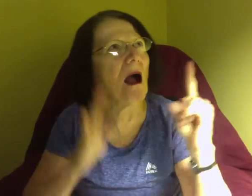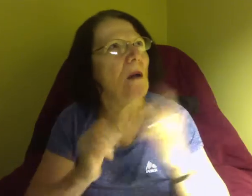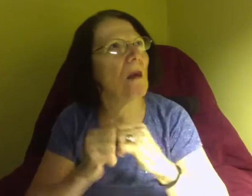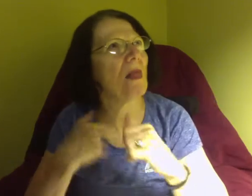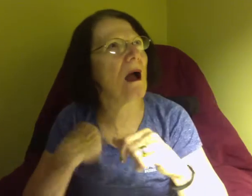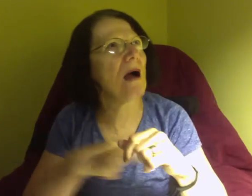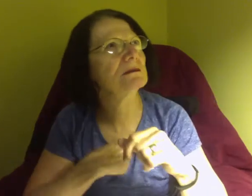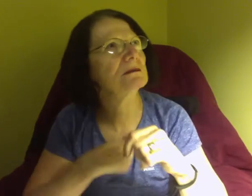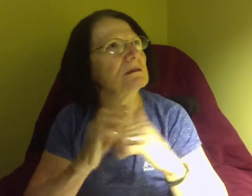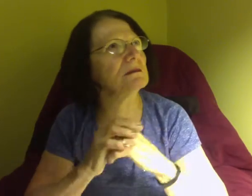That's...